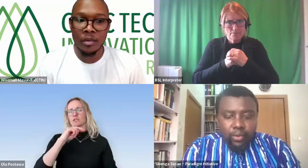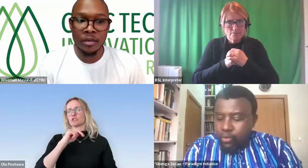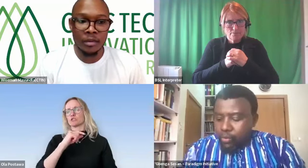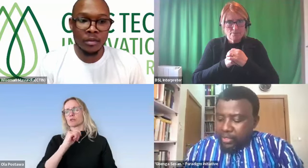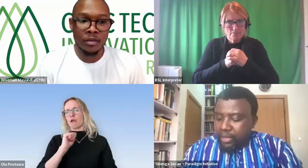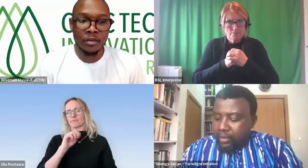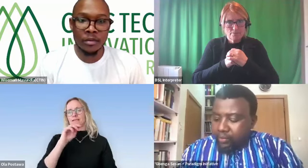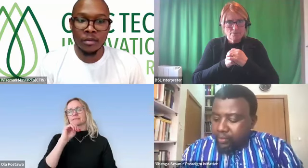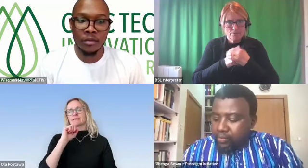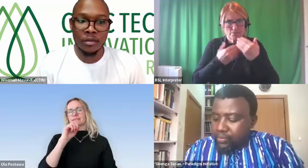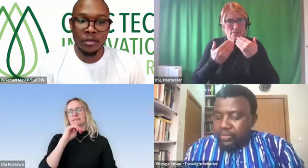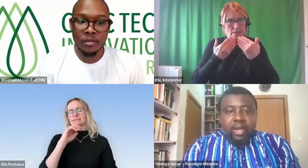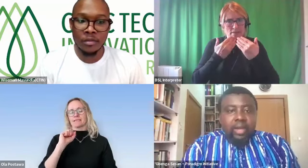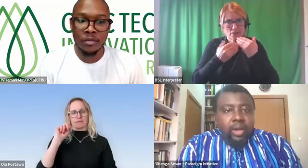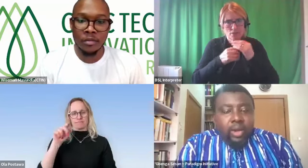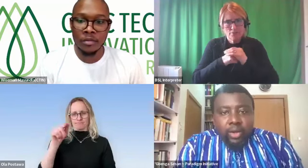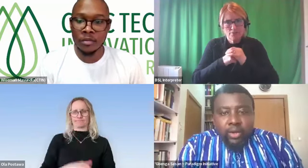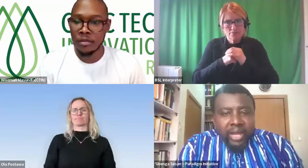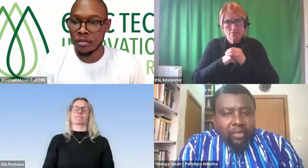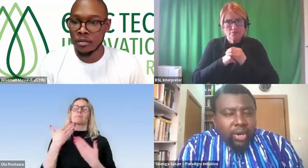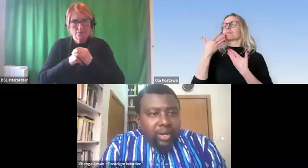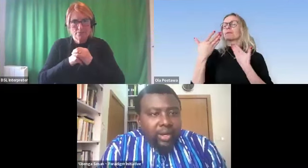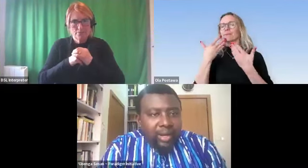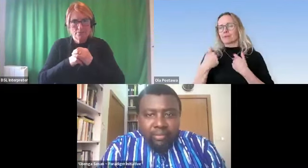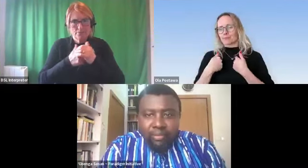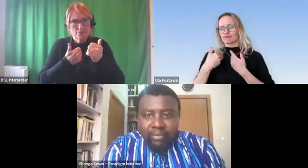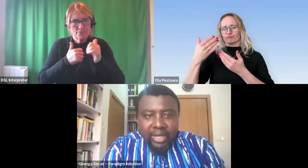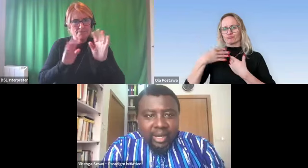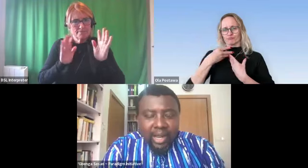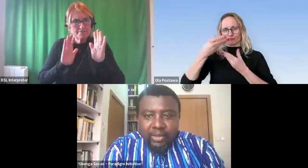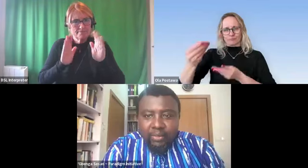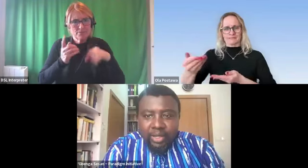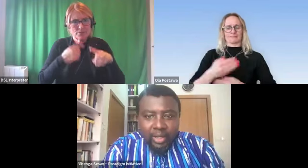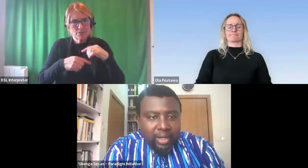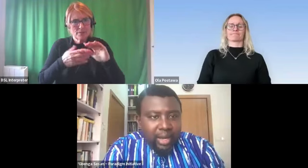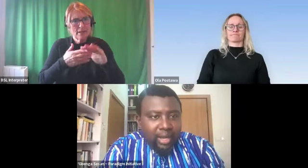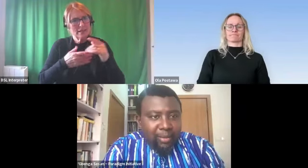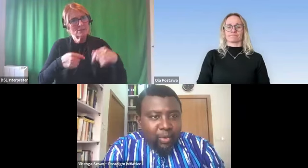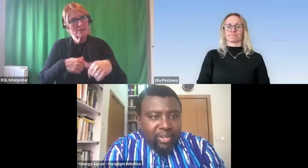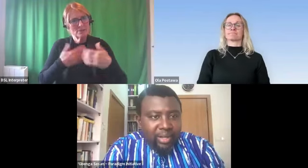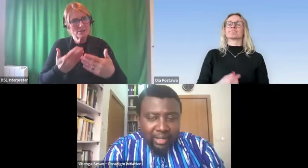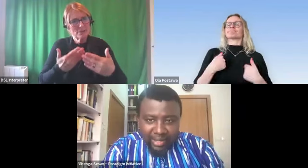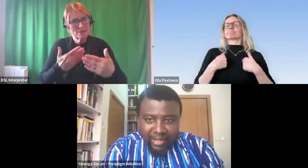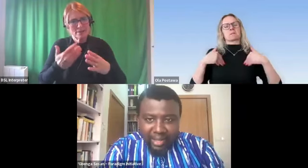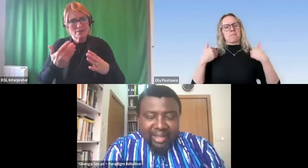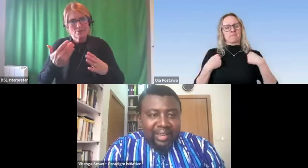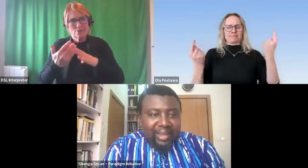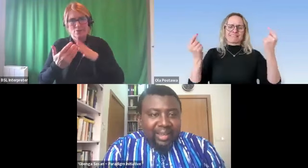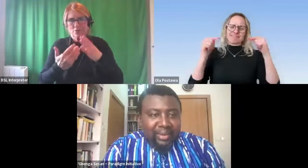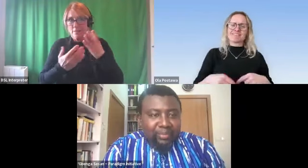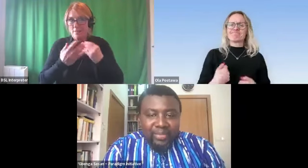Thank you, Wiseman. Good day, everyone. I'm glad to be here, and I'm already